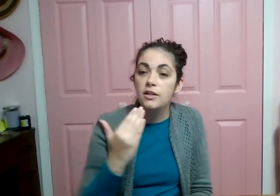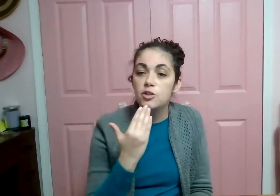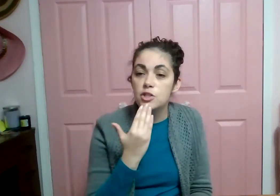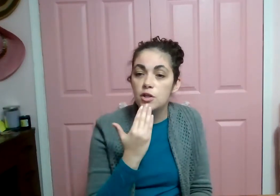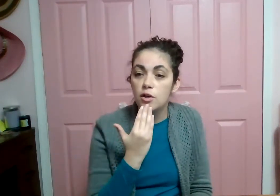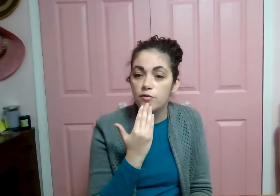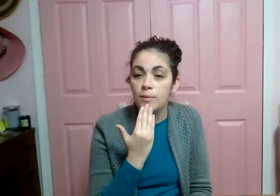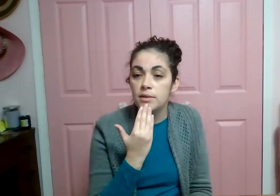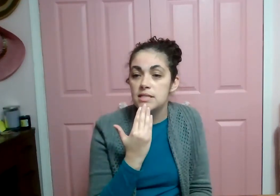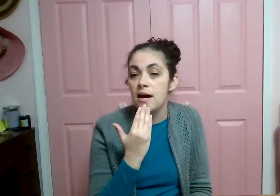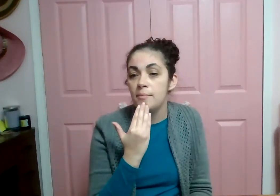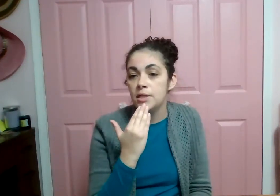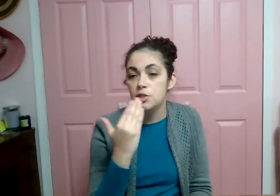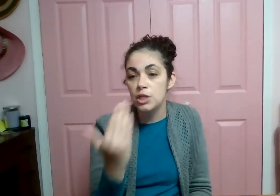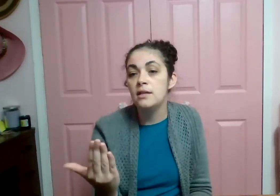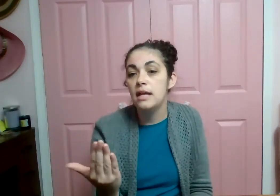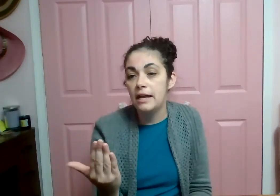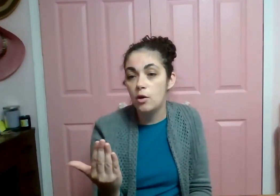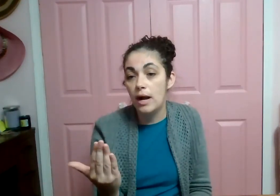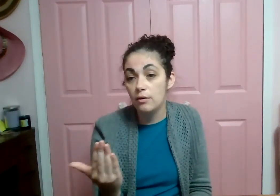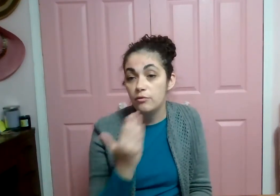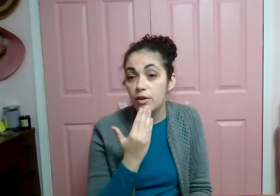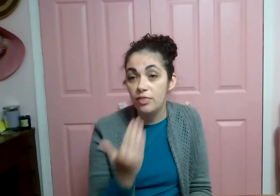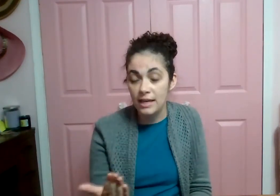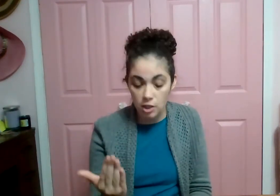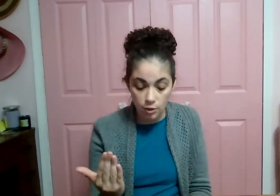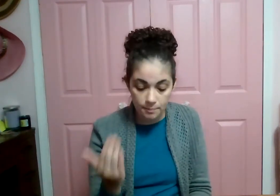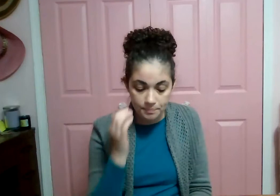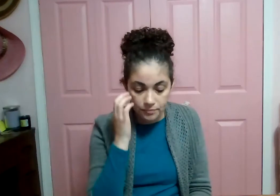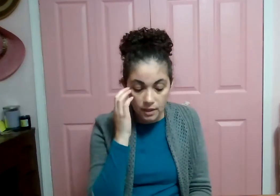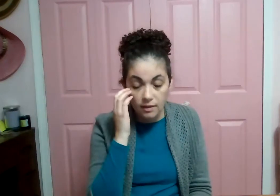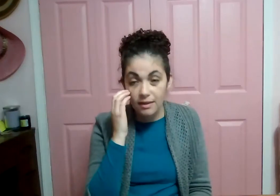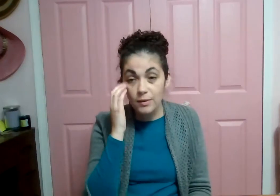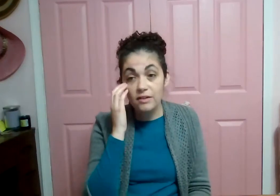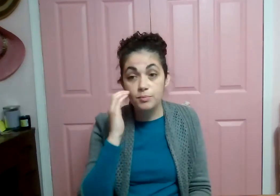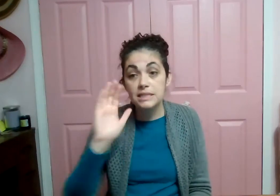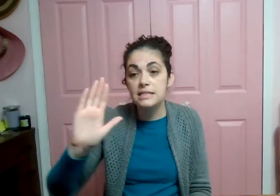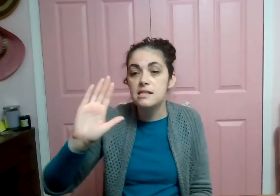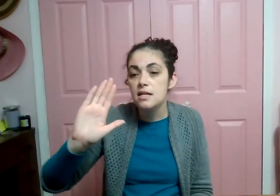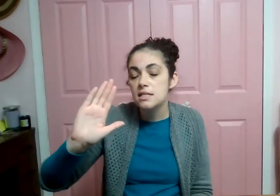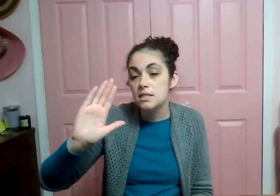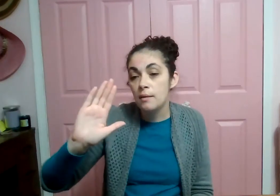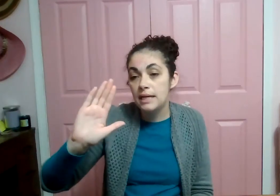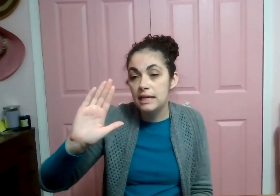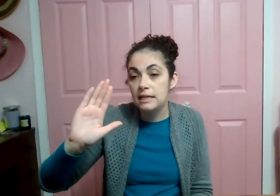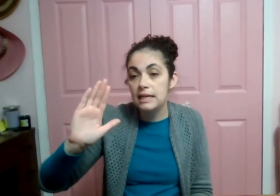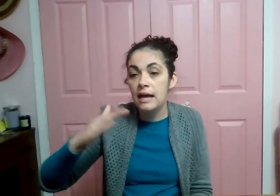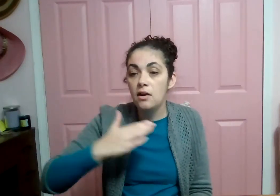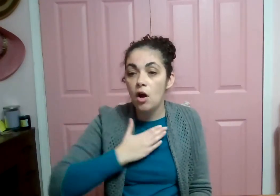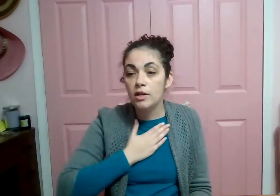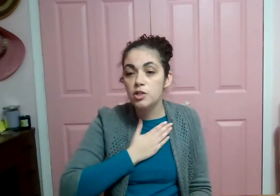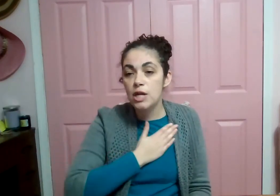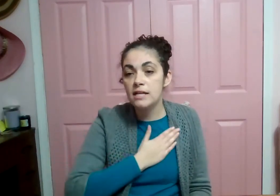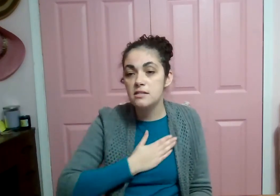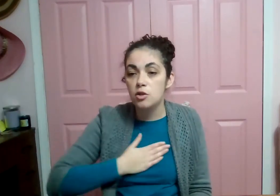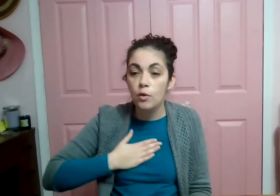you're just going to go from the top of your chin and go out for thank you. Then we have please. Dominant hand again on our chest, going in